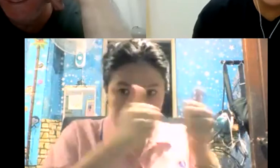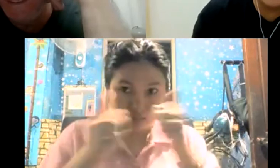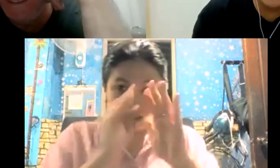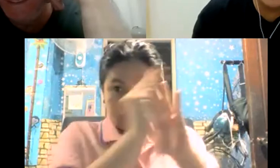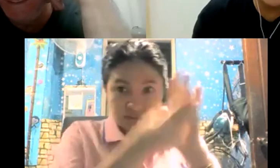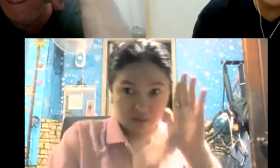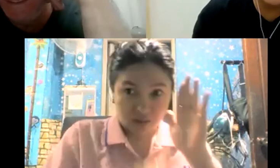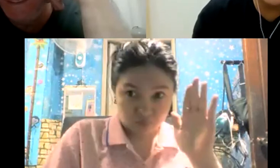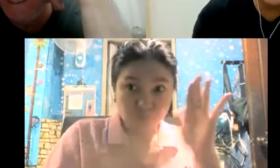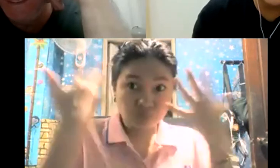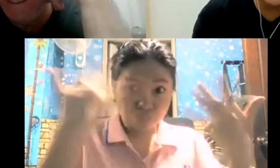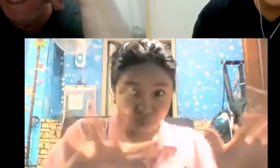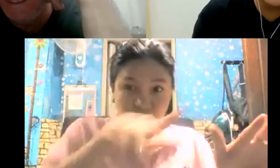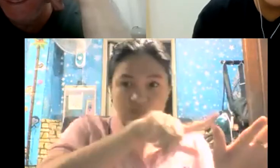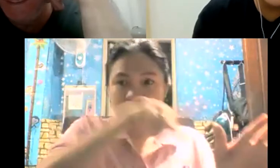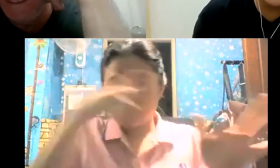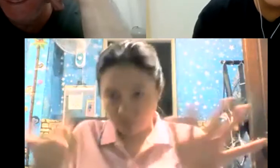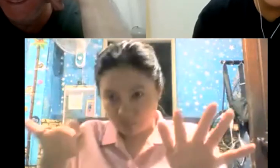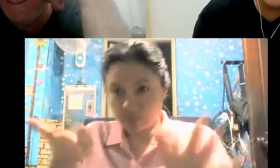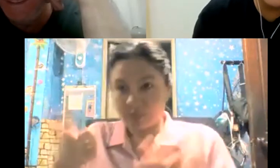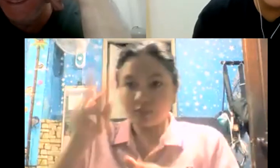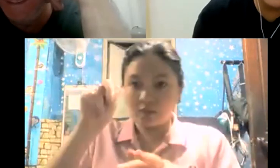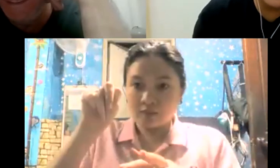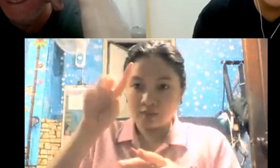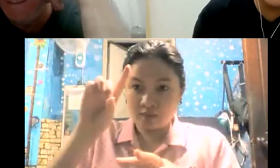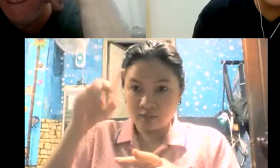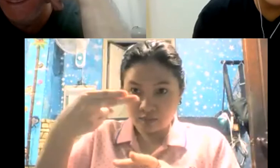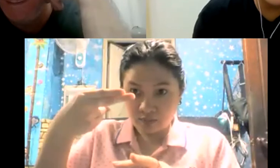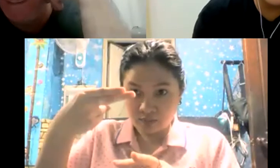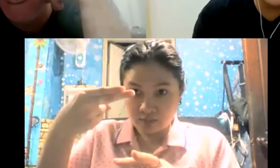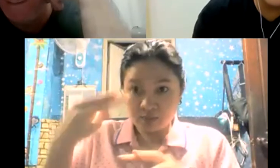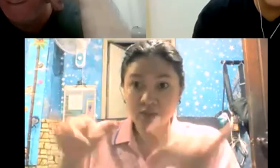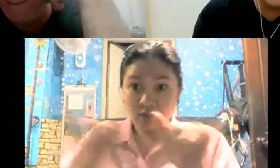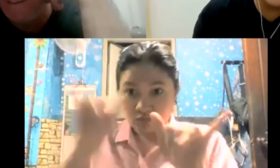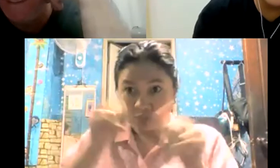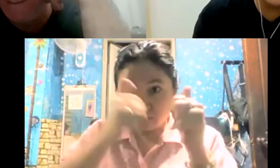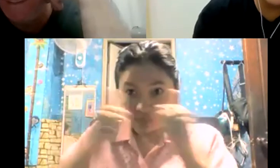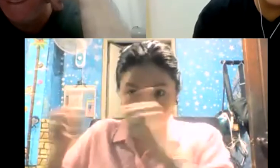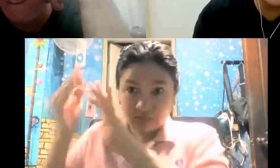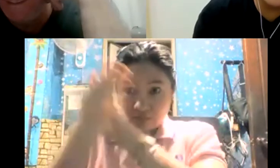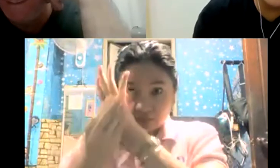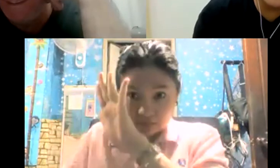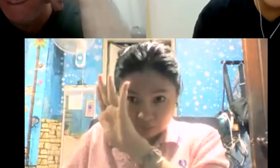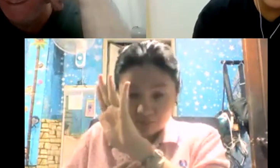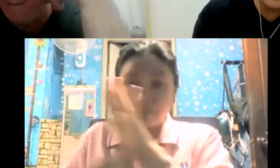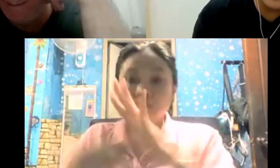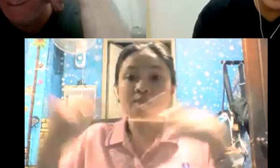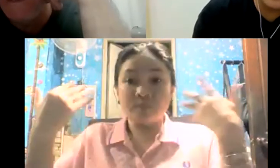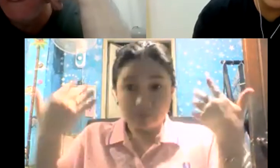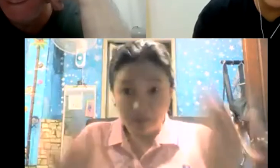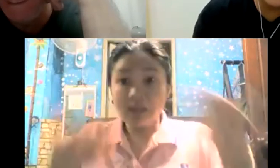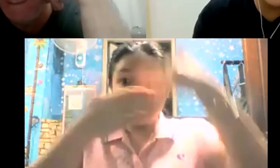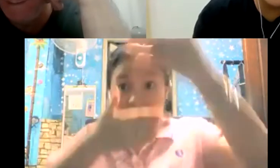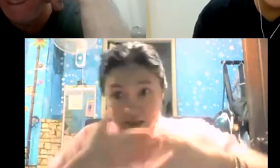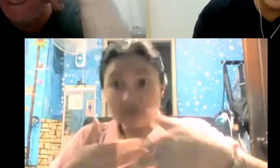so dominant hand, we'll arrange it by hand shape. Then non-dominant hand, arrange that by hand shape.